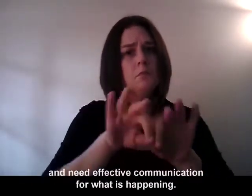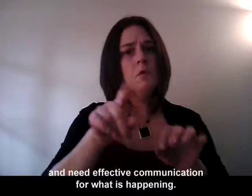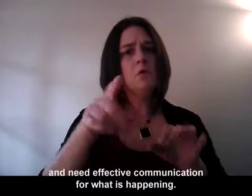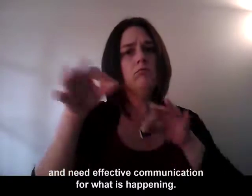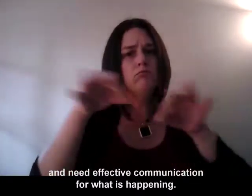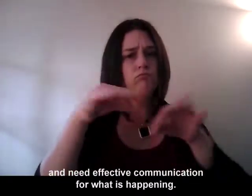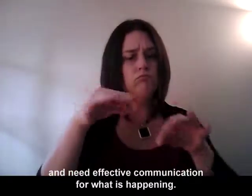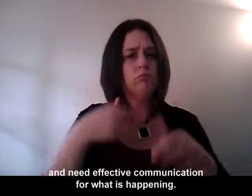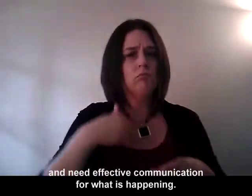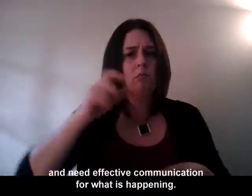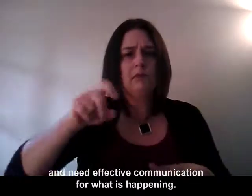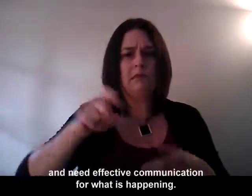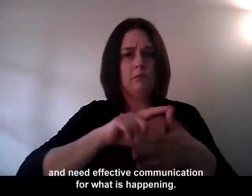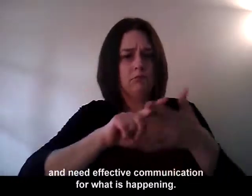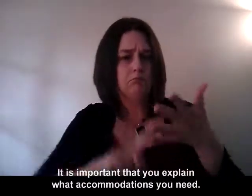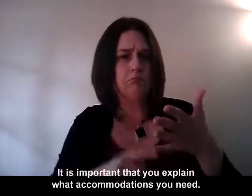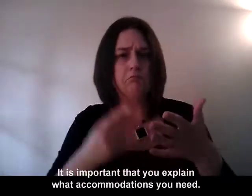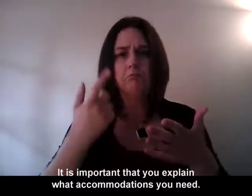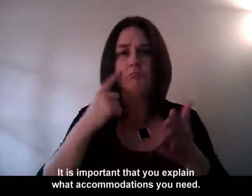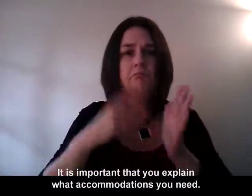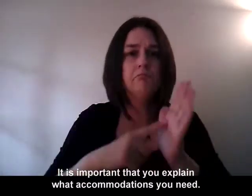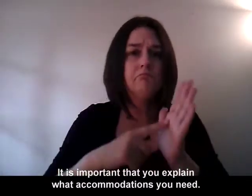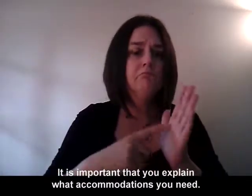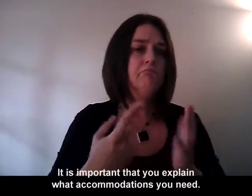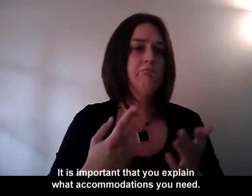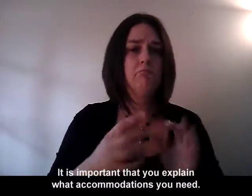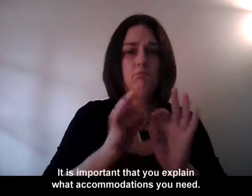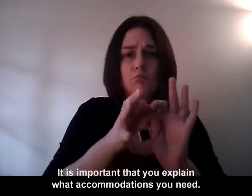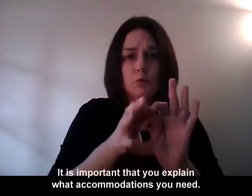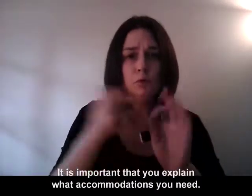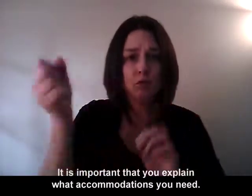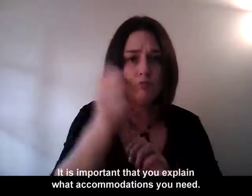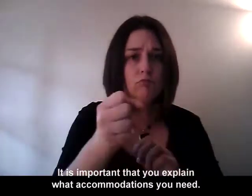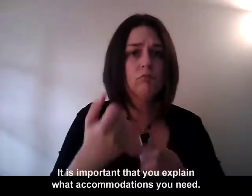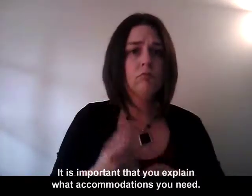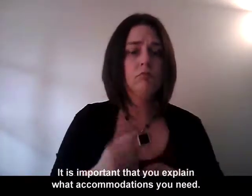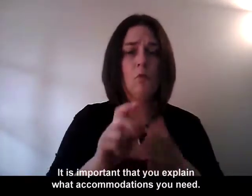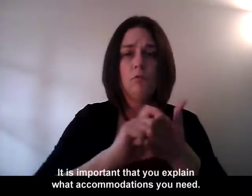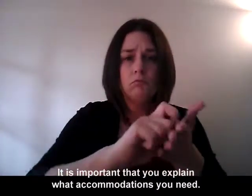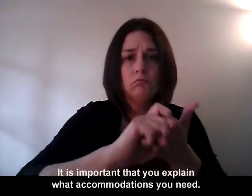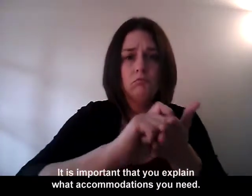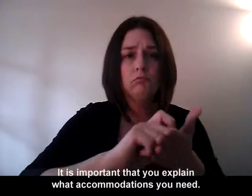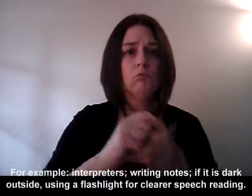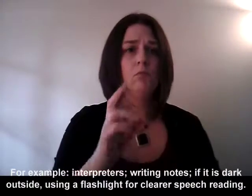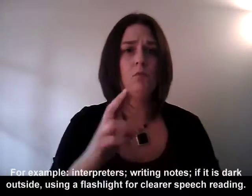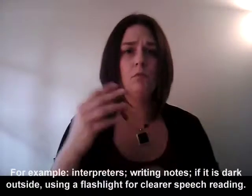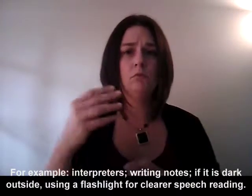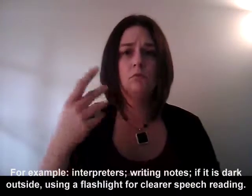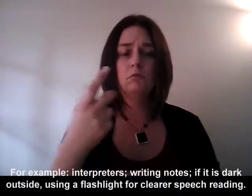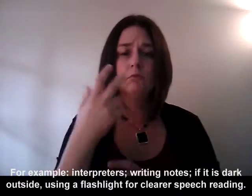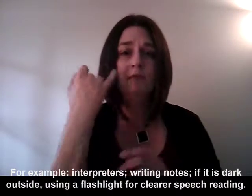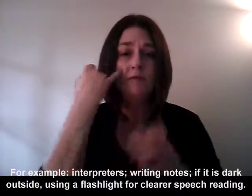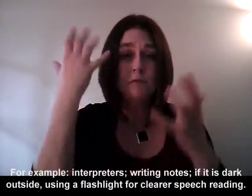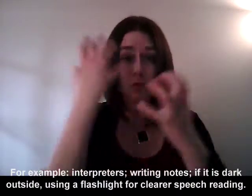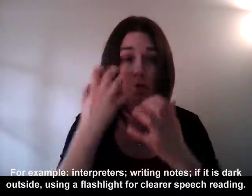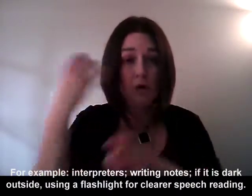effective communication for what is happening. It is important you explain what accommodations you need. For